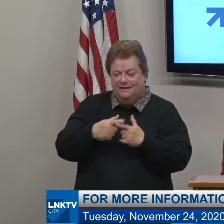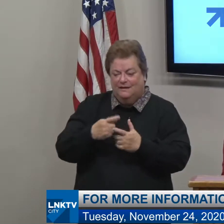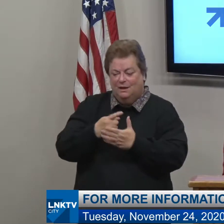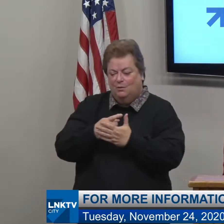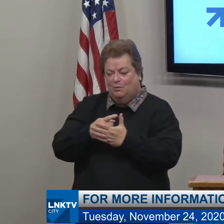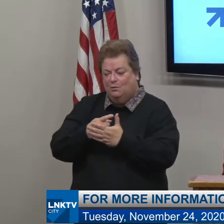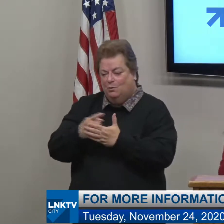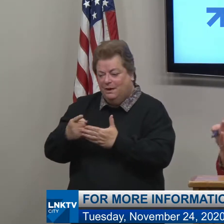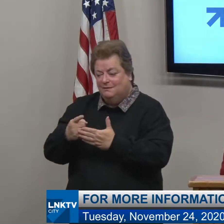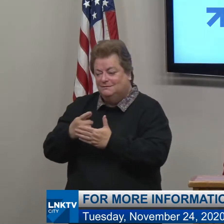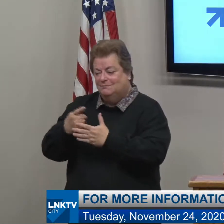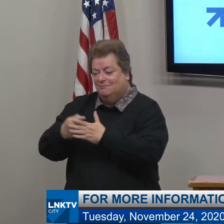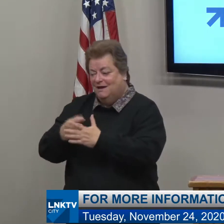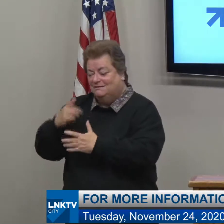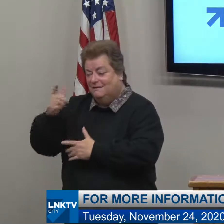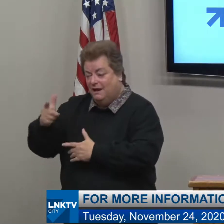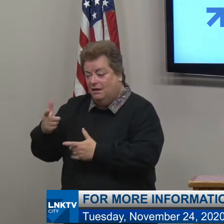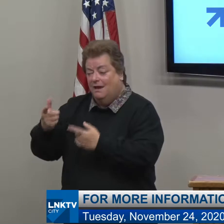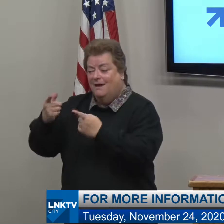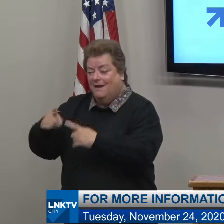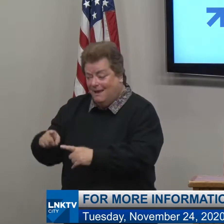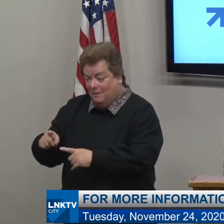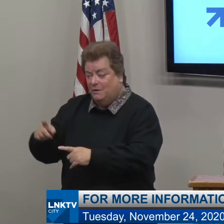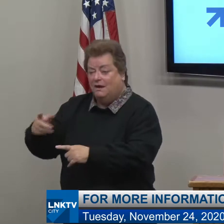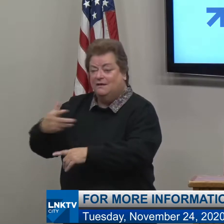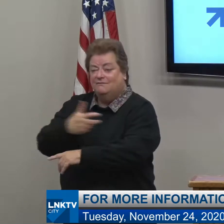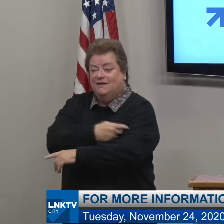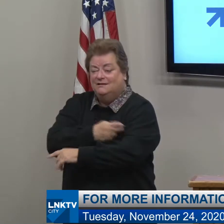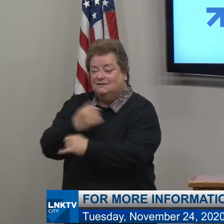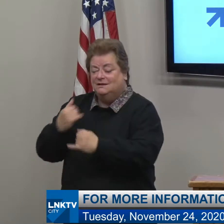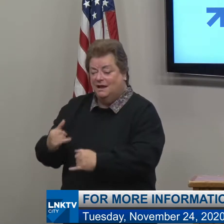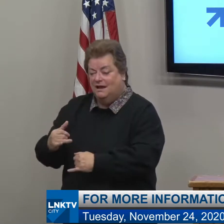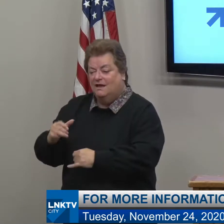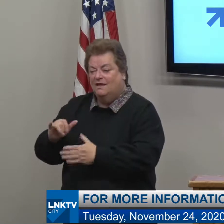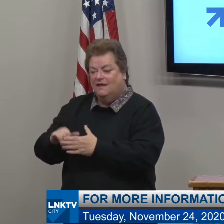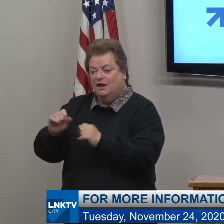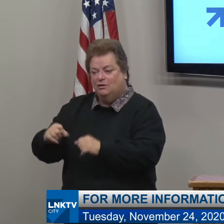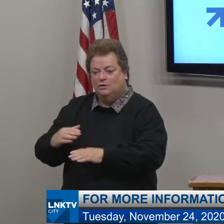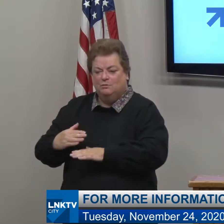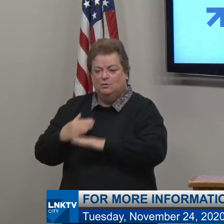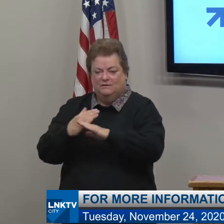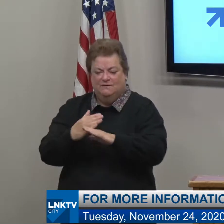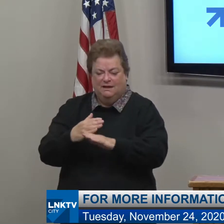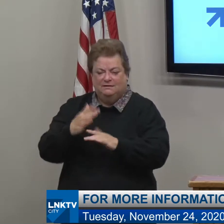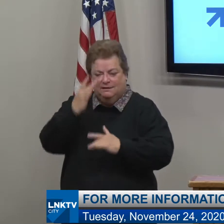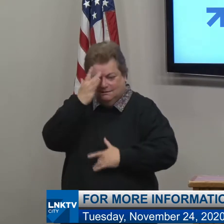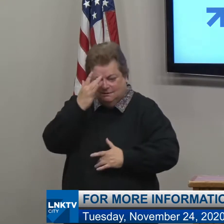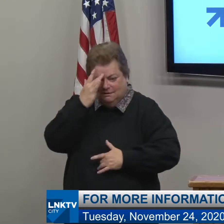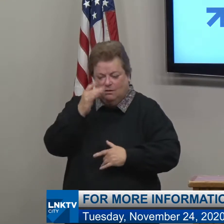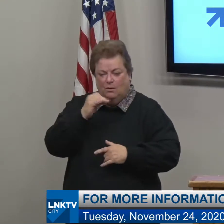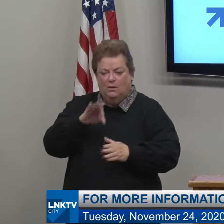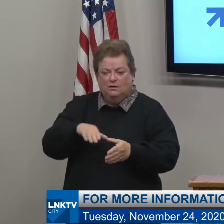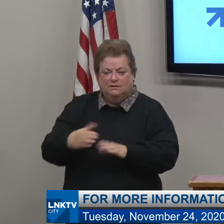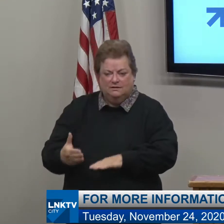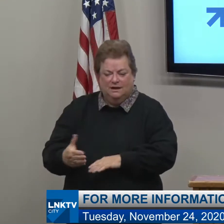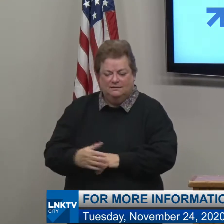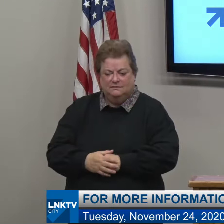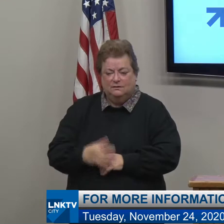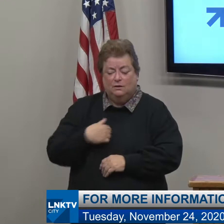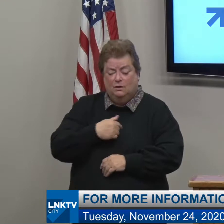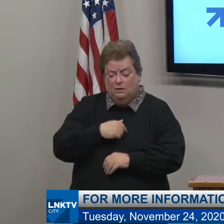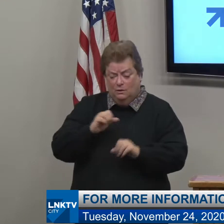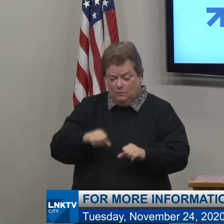later, a vaccine is available that could have prevented illness and suffering or even death. We can do this. We do